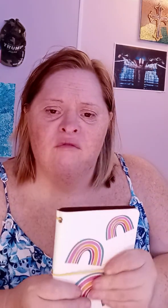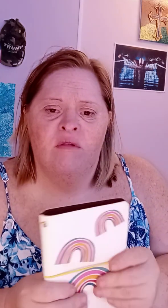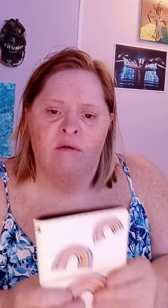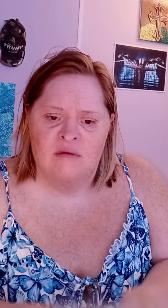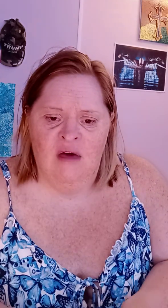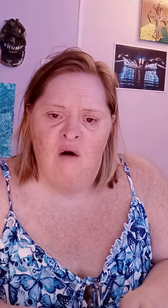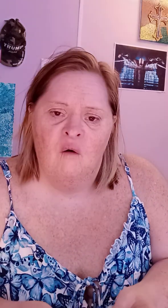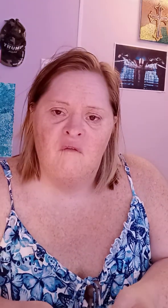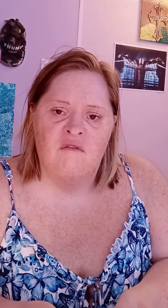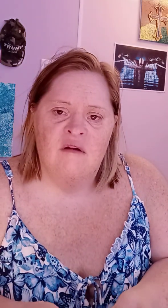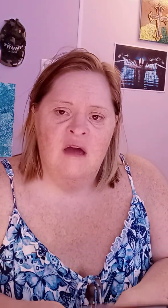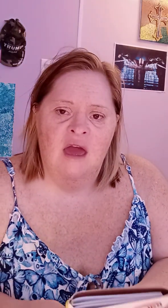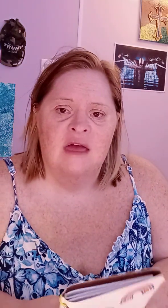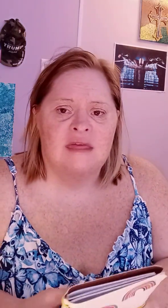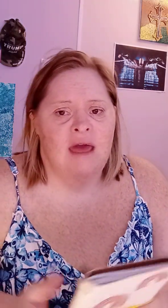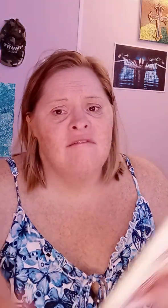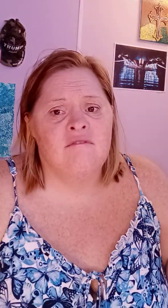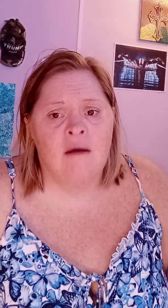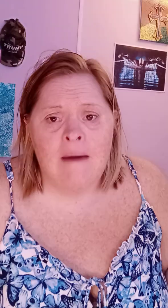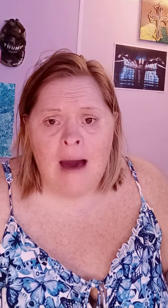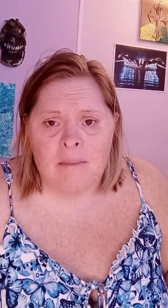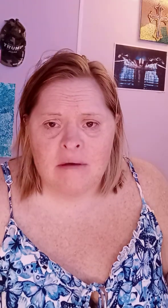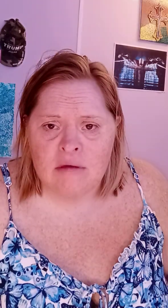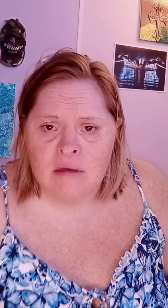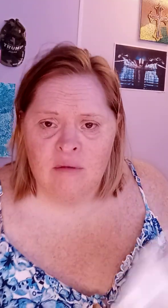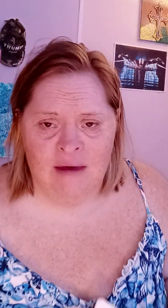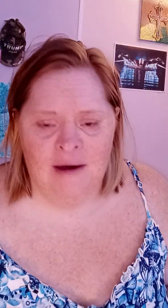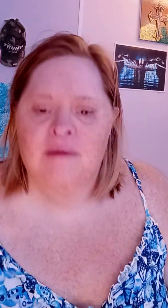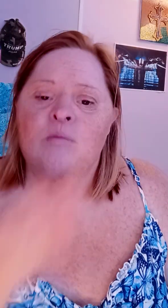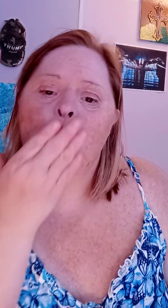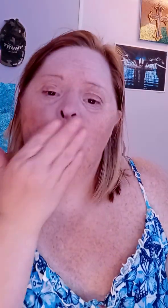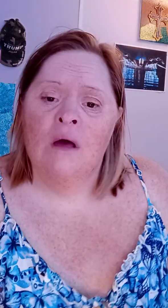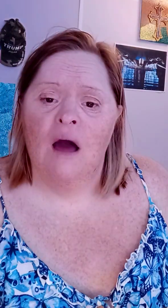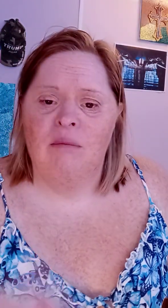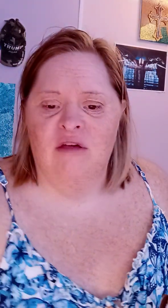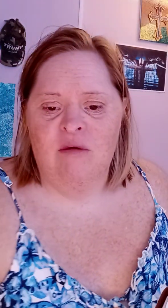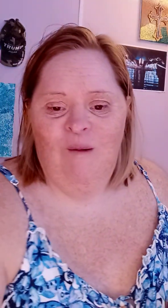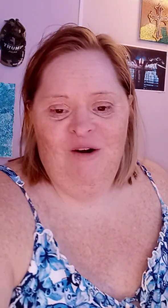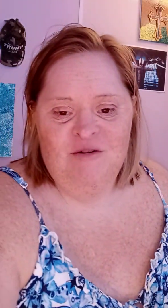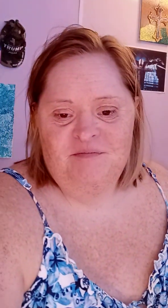for themselves. And it's very happy to know that. God bless you all.